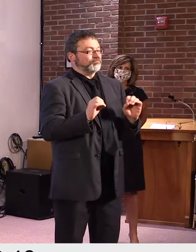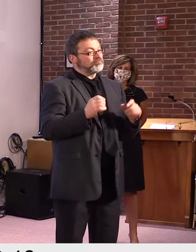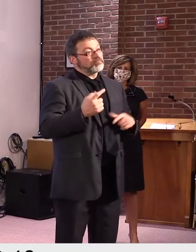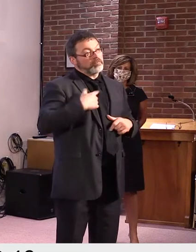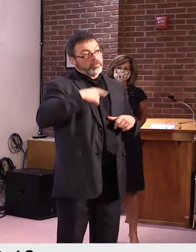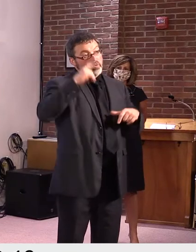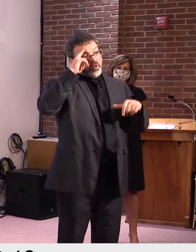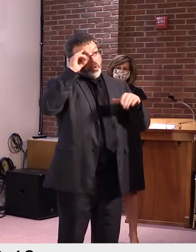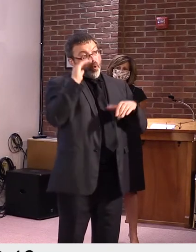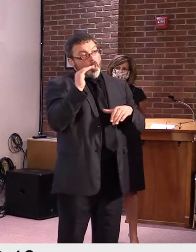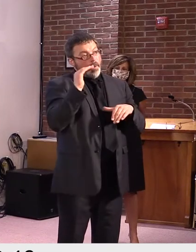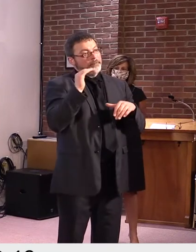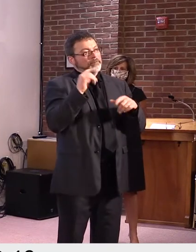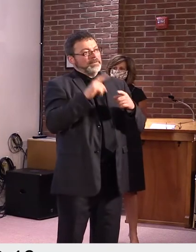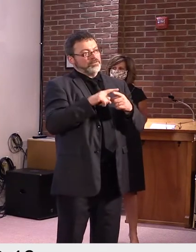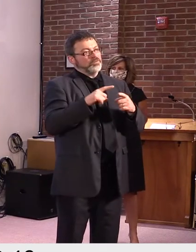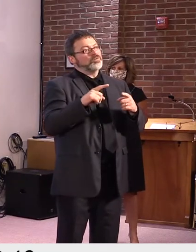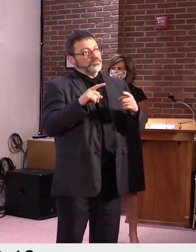outcome.